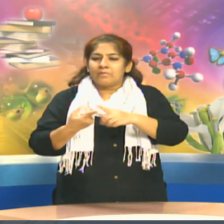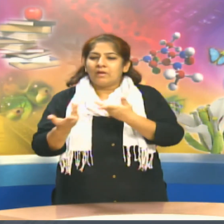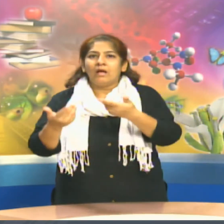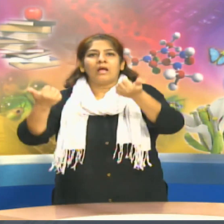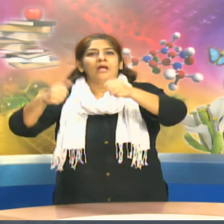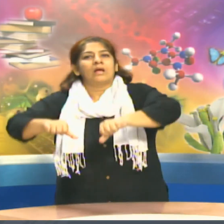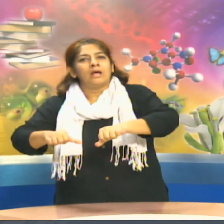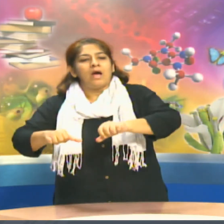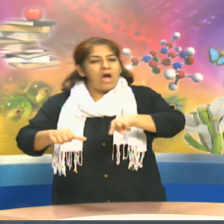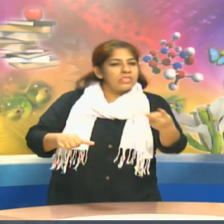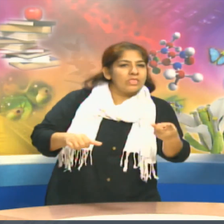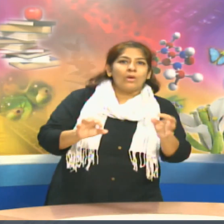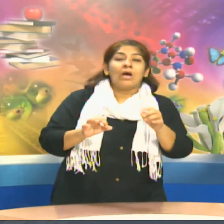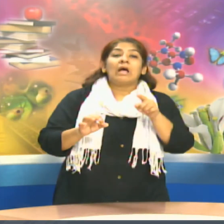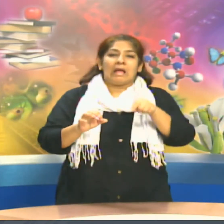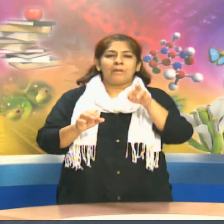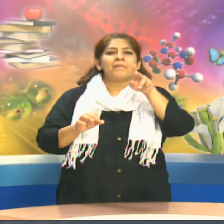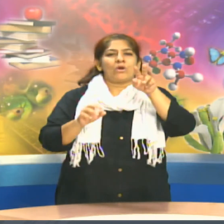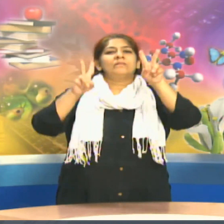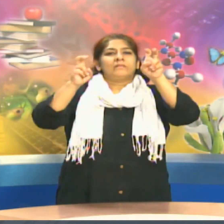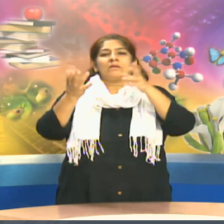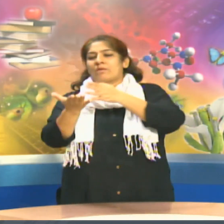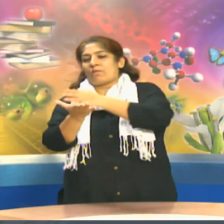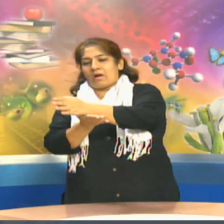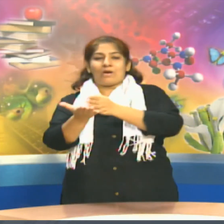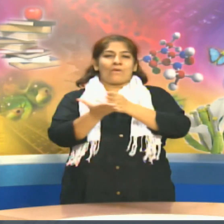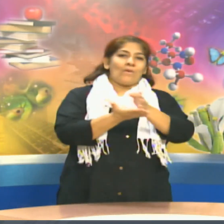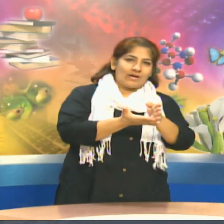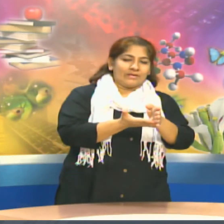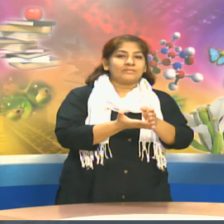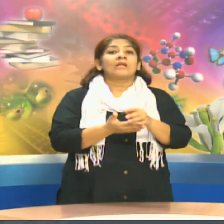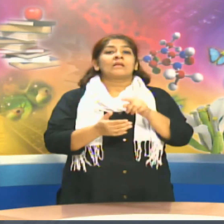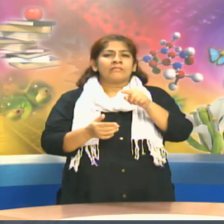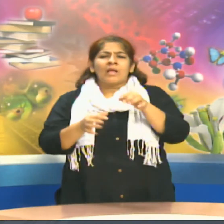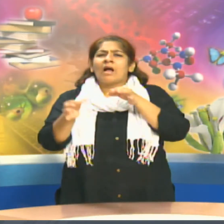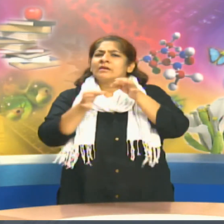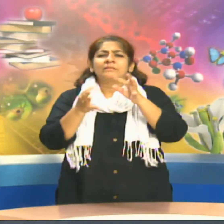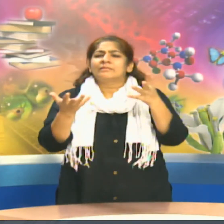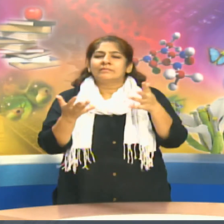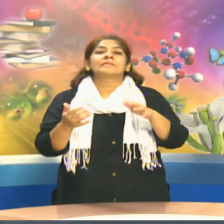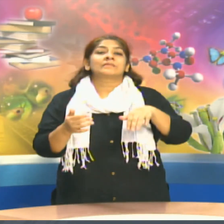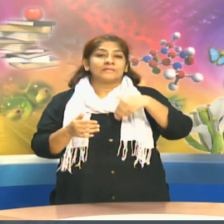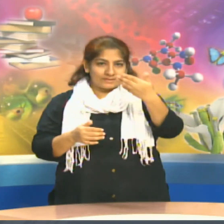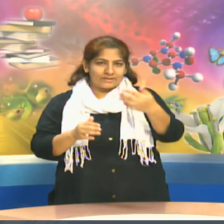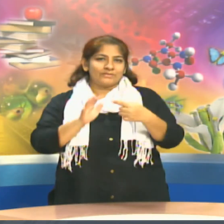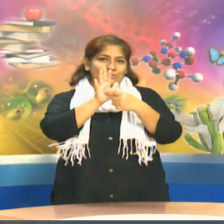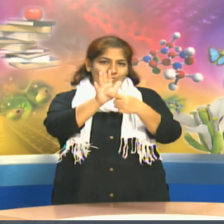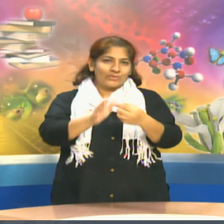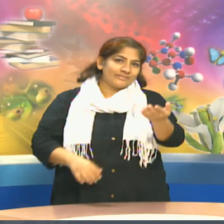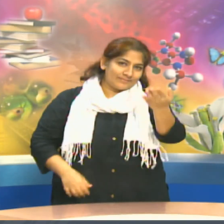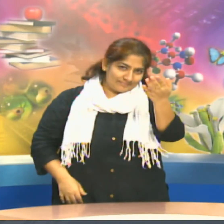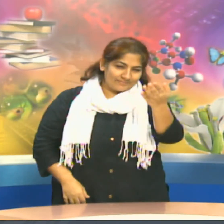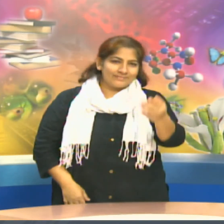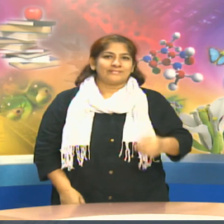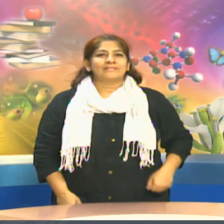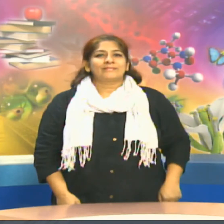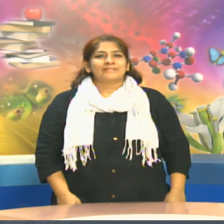identifying the alternative methods. Just by doing one method, one procedure